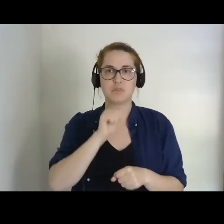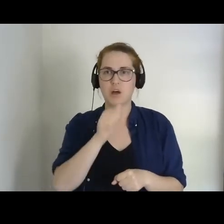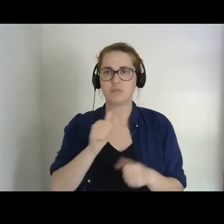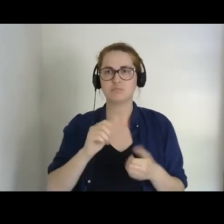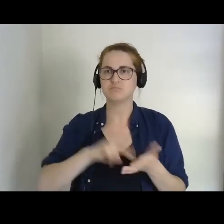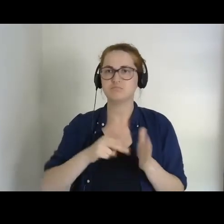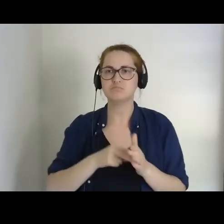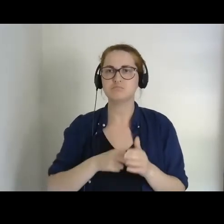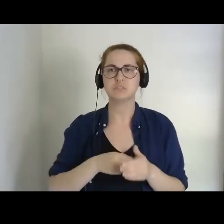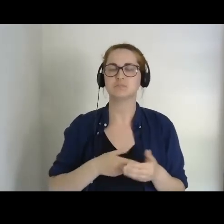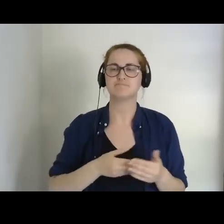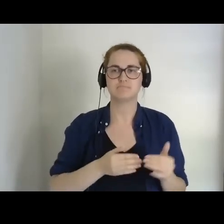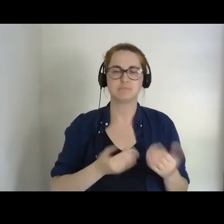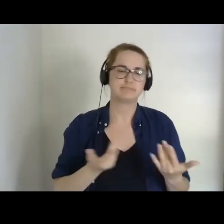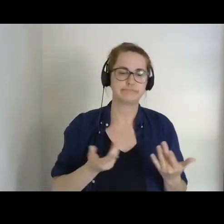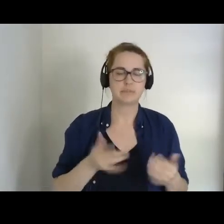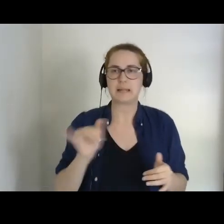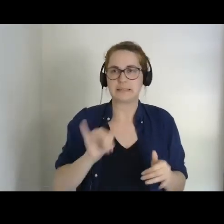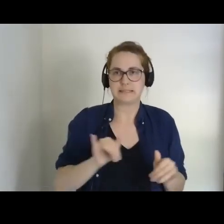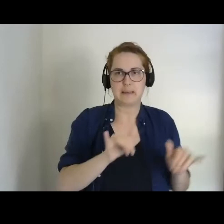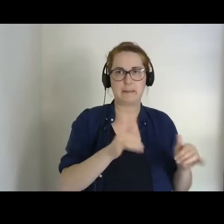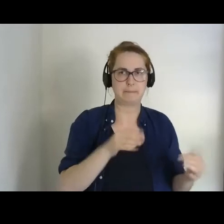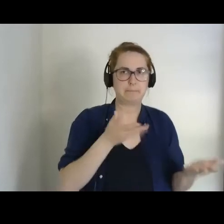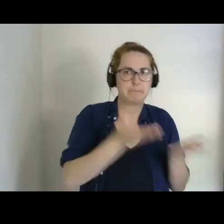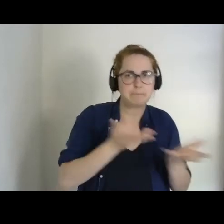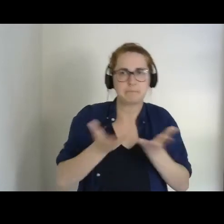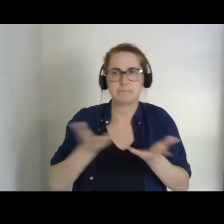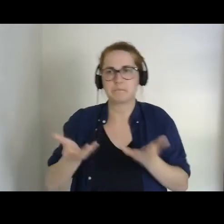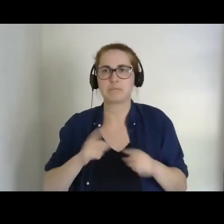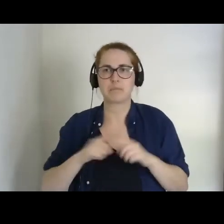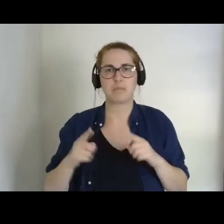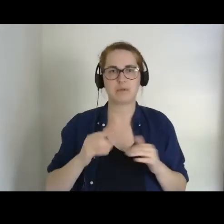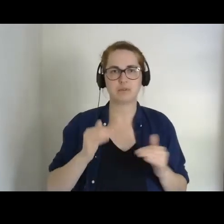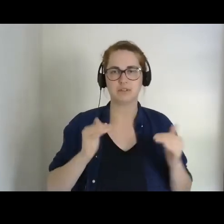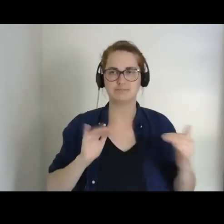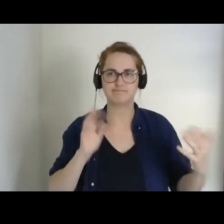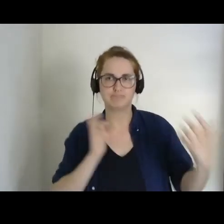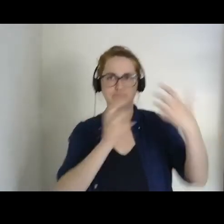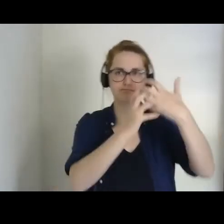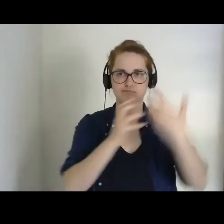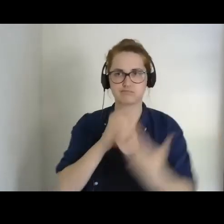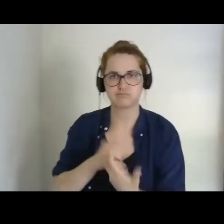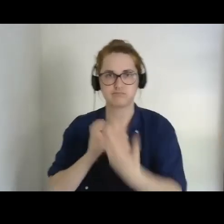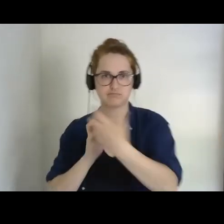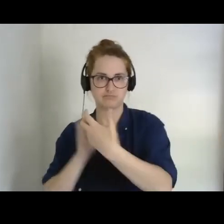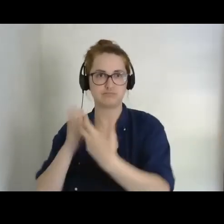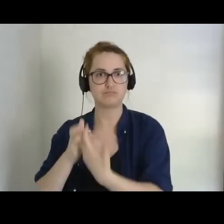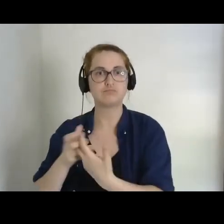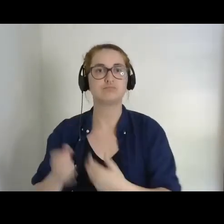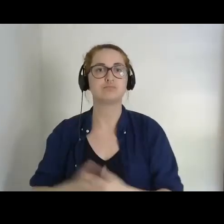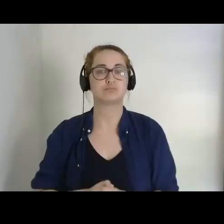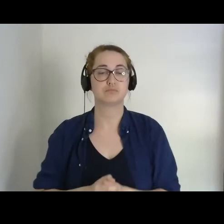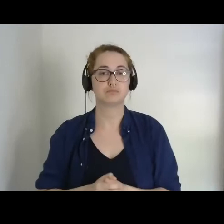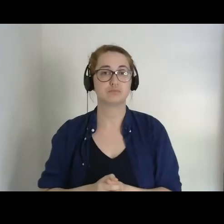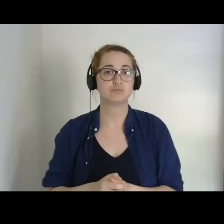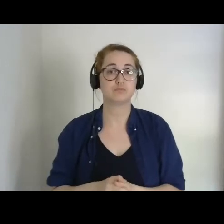groups suffering social, political, and legal disadvantage in our society. And again, this is from the Judge's